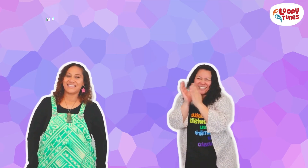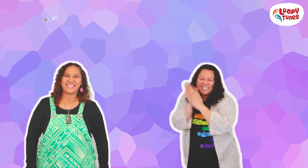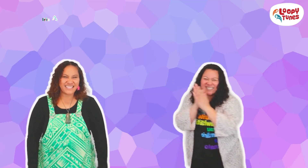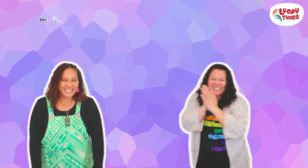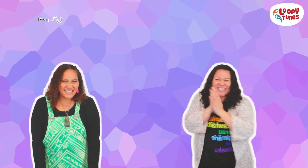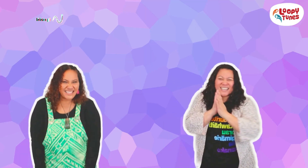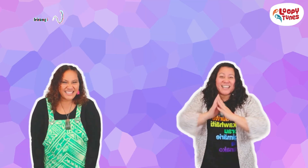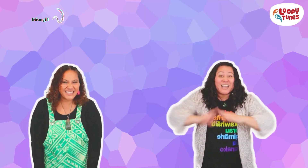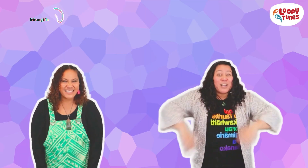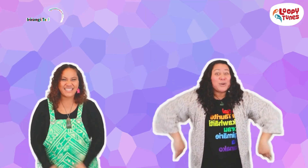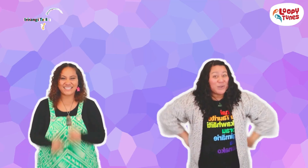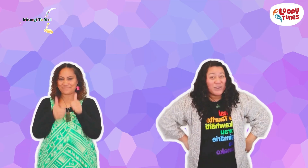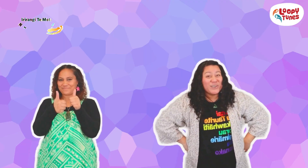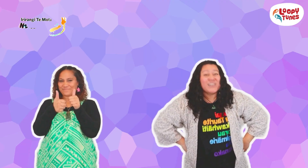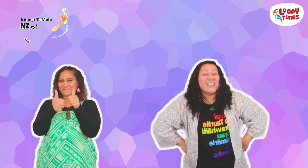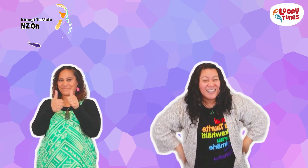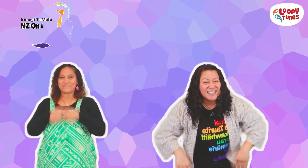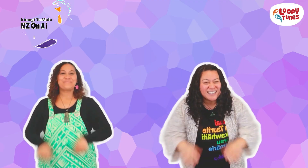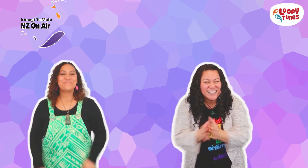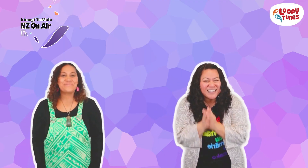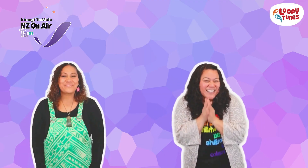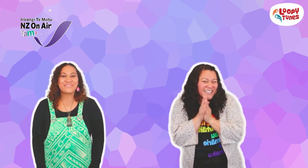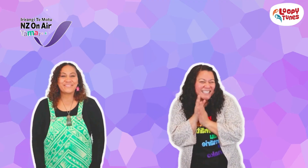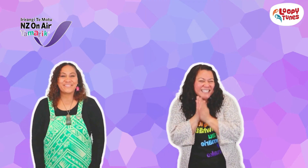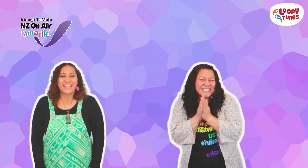Yay! Woohoo!